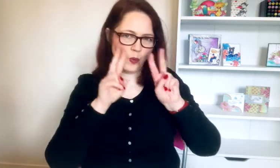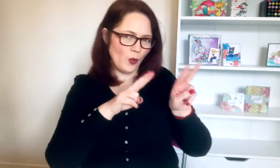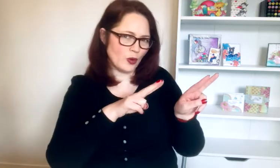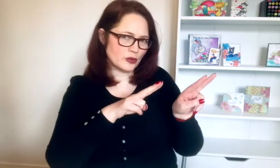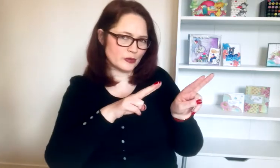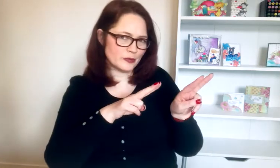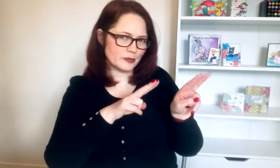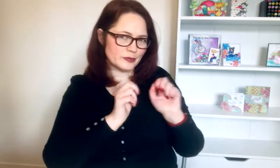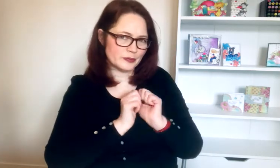So I'll just show you that now.